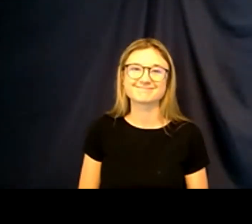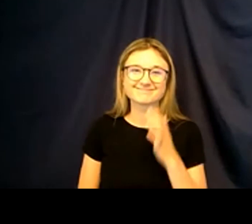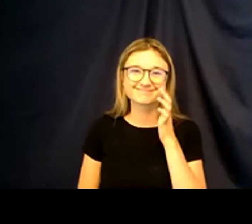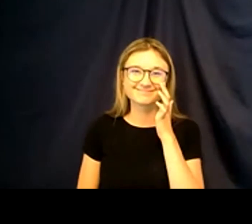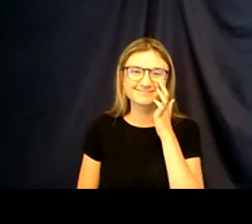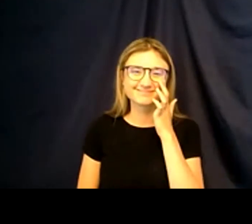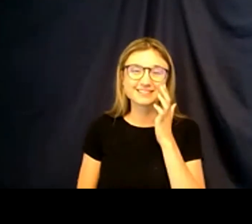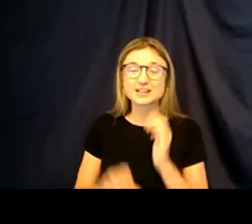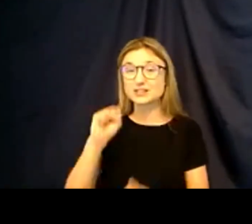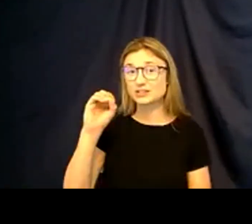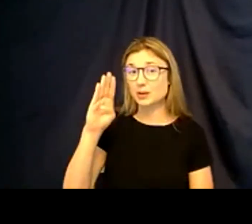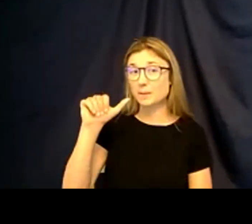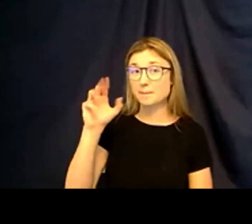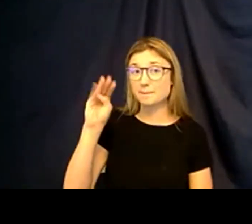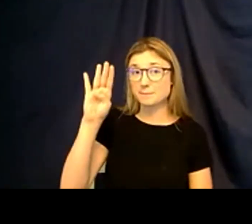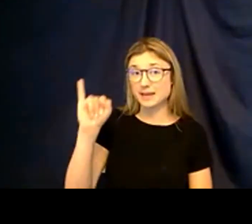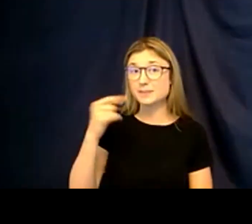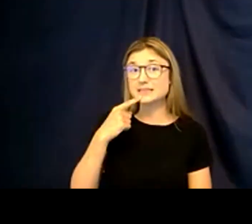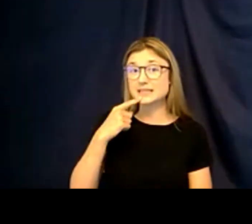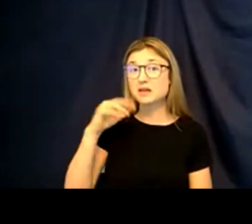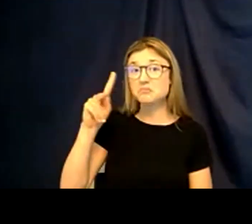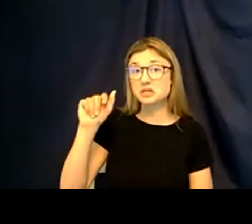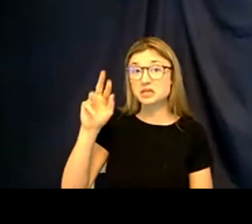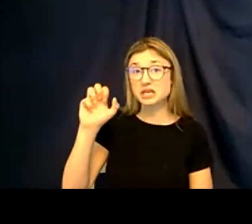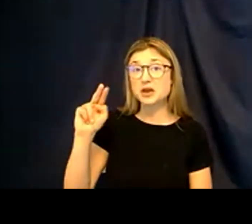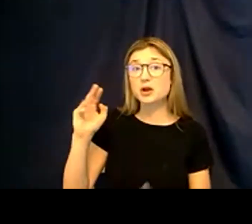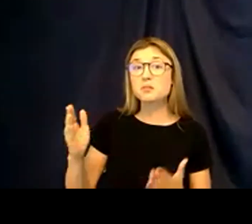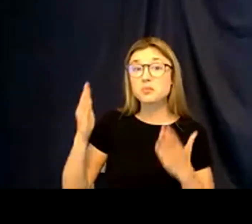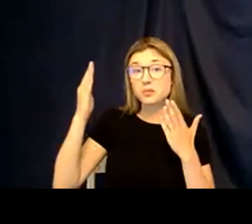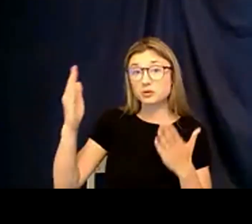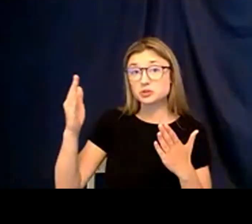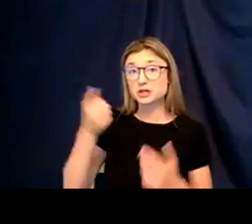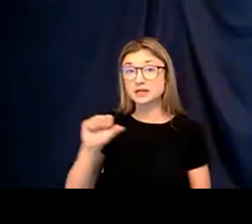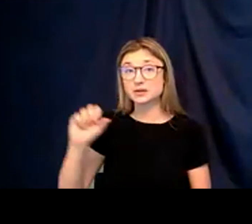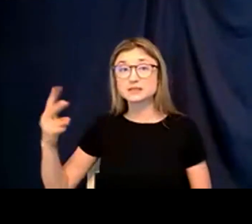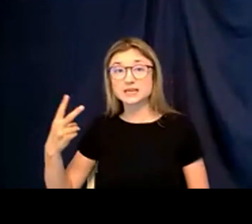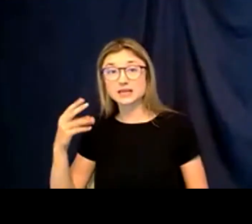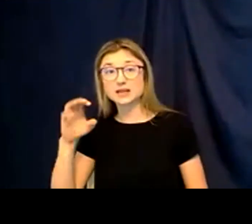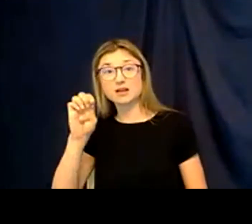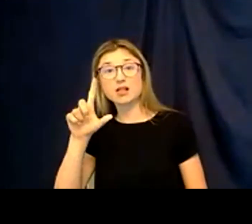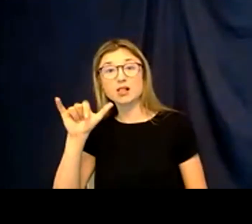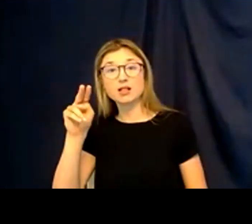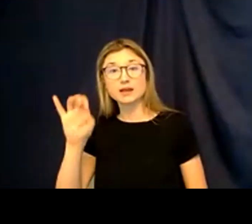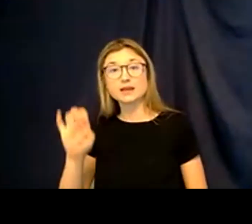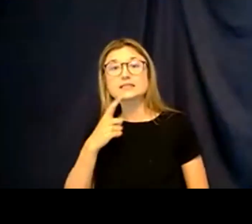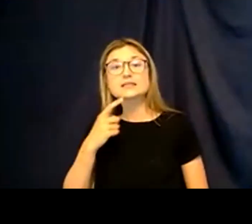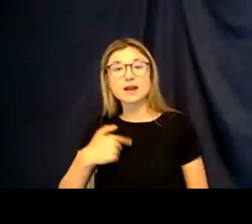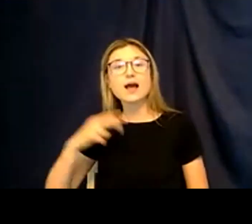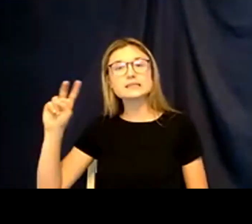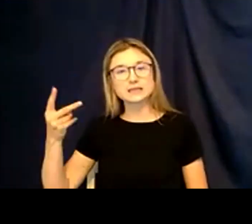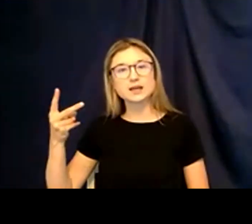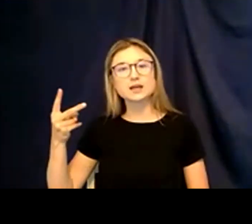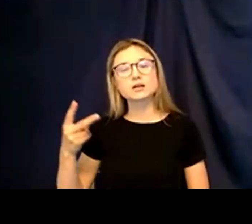So there was a motion from Karen. Was there a second, Caroline, for that? I seconded it. Elaine